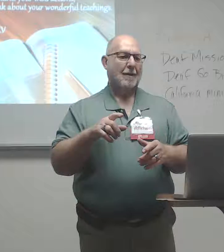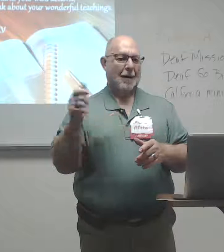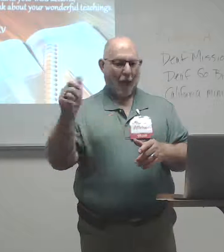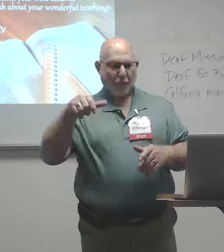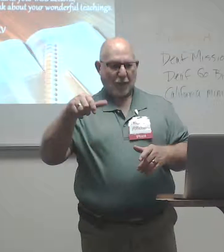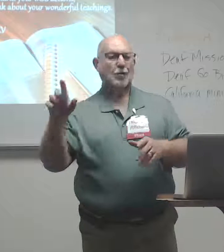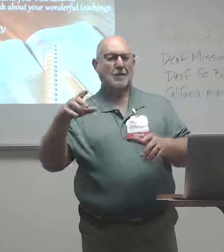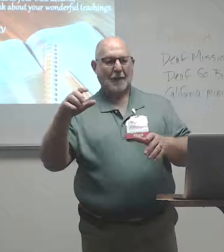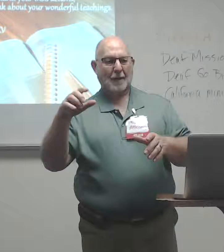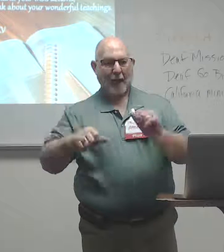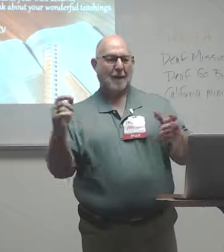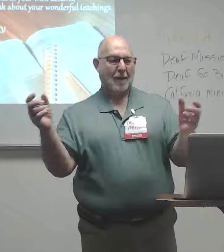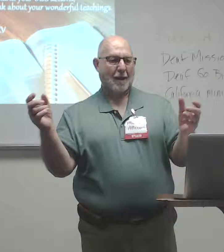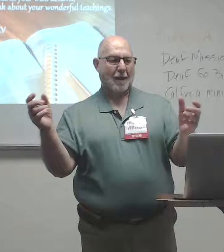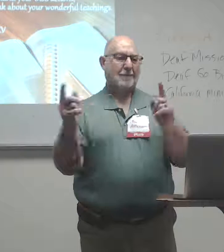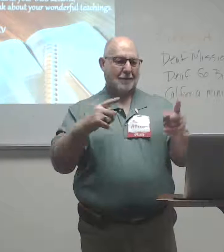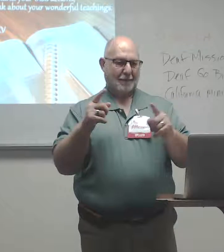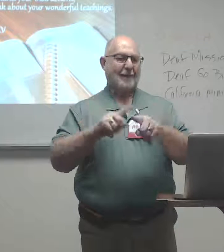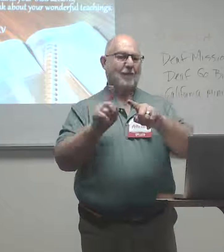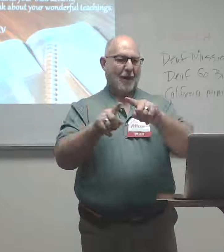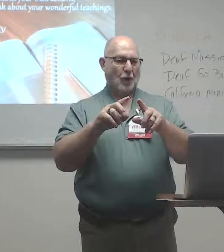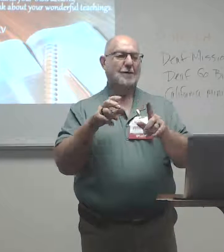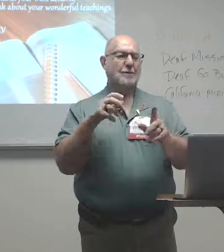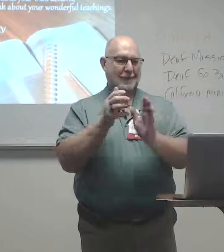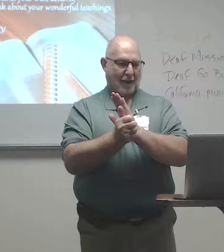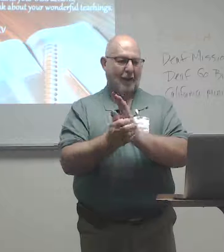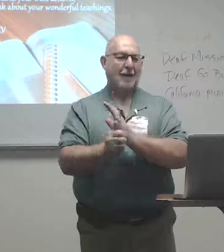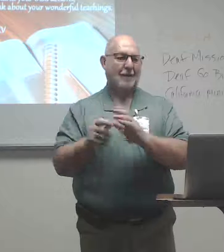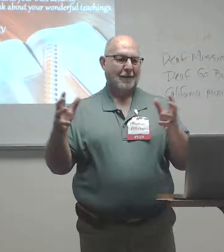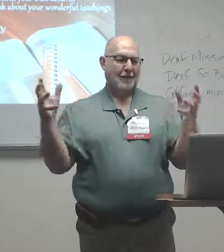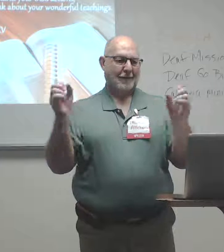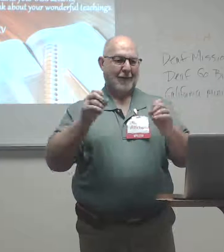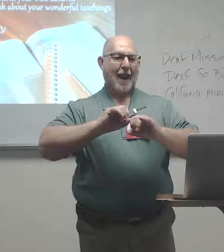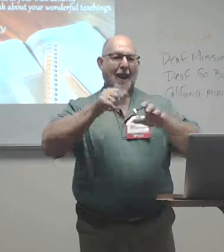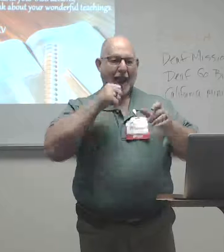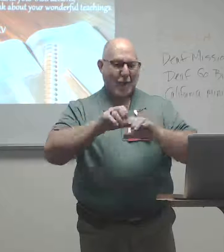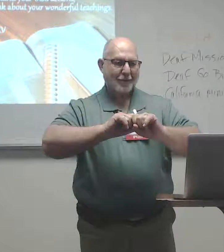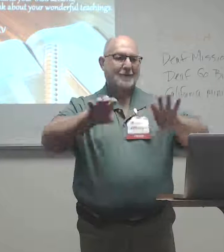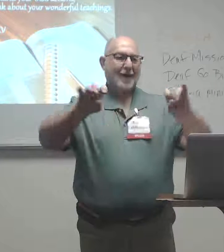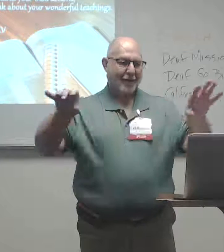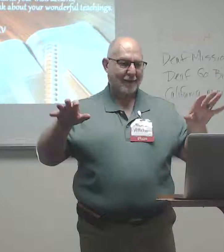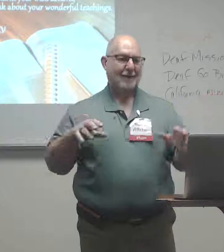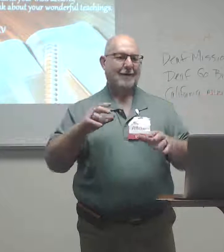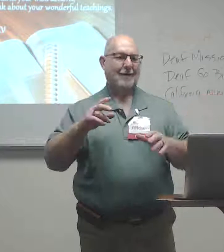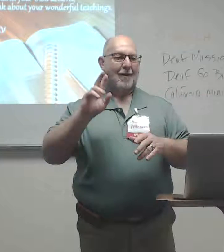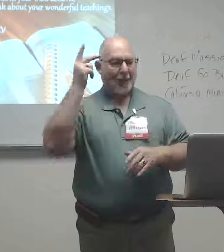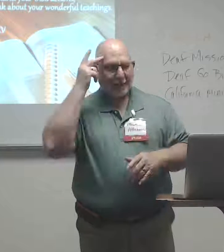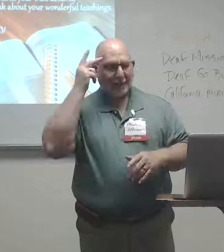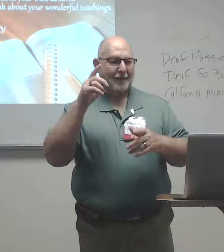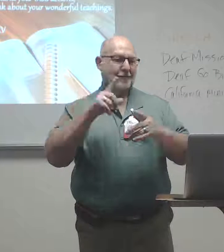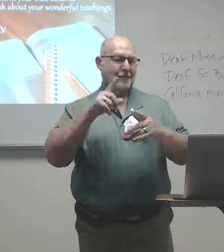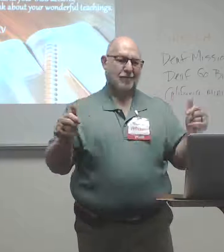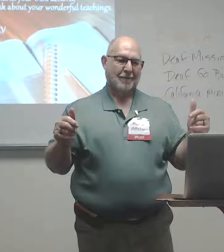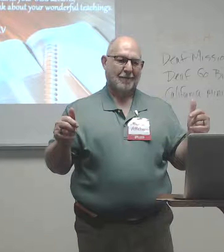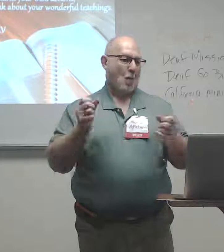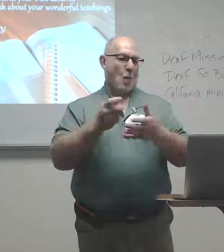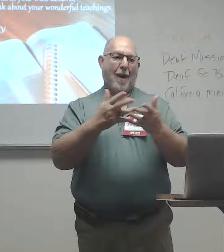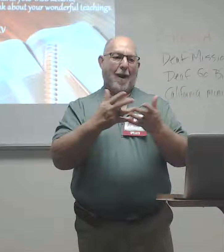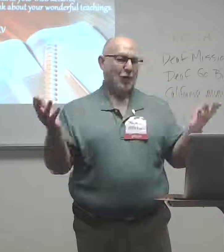do work, but he needs other people. Maybe some other people that can give some finance, other people that can send out this stuff. And